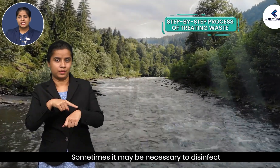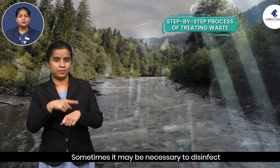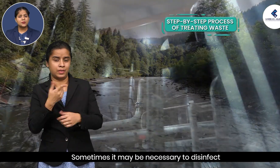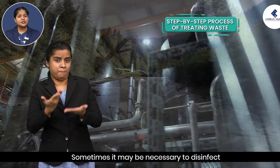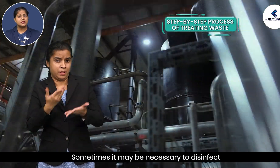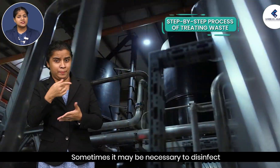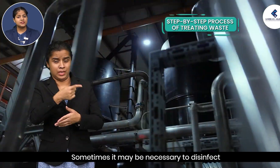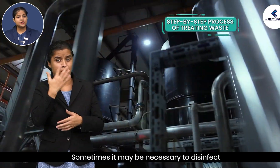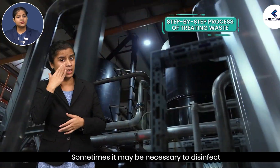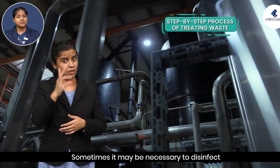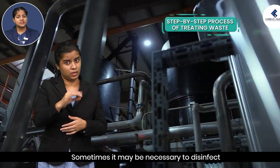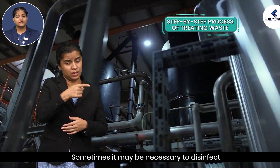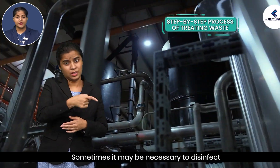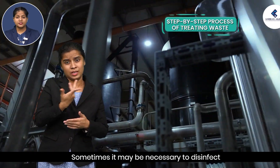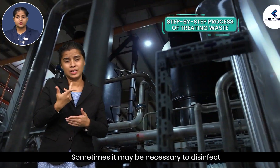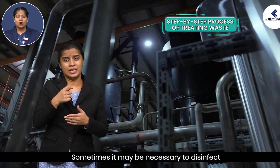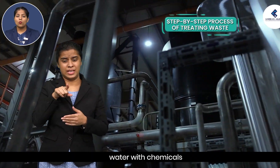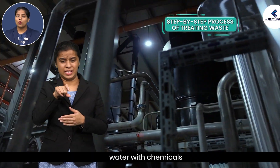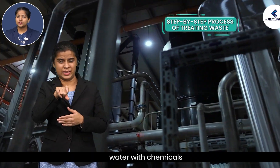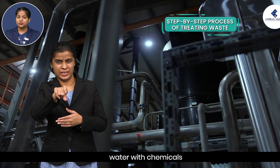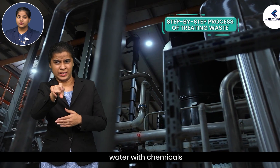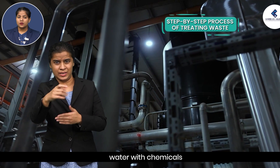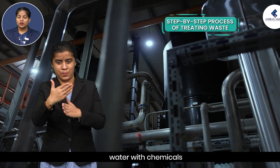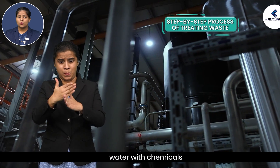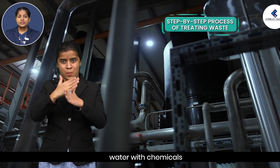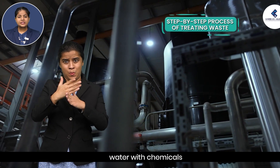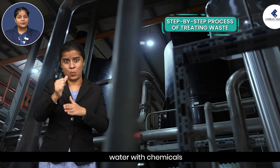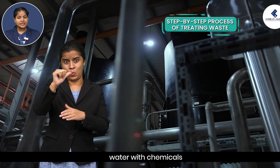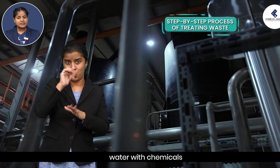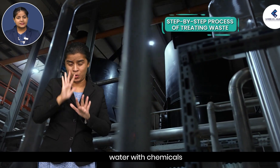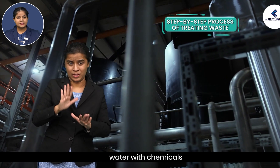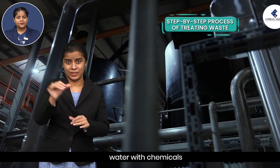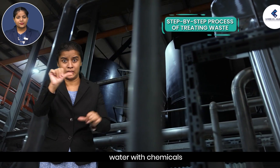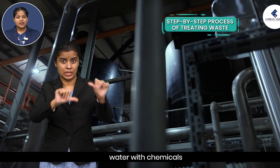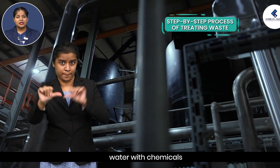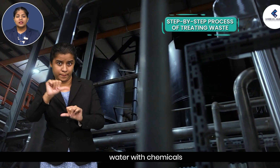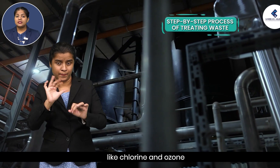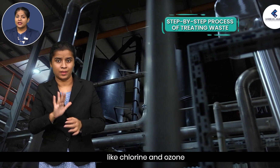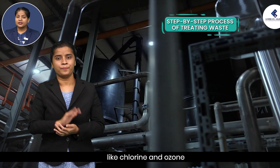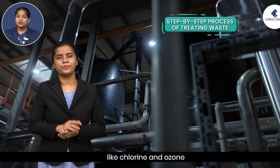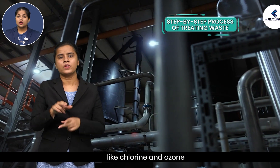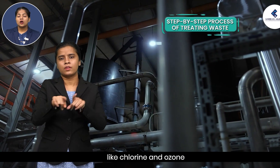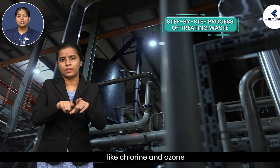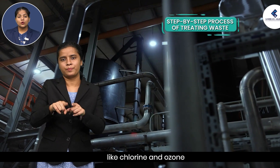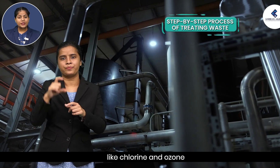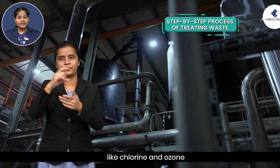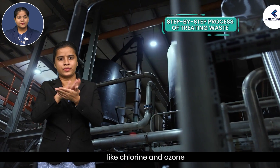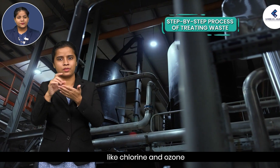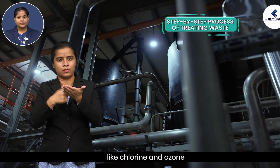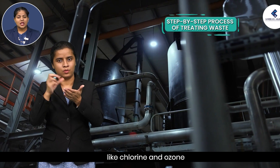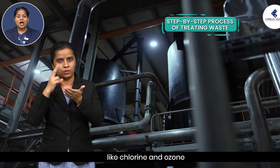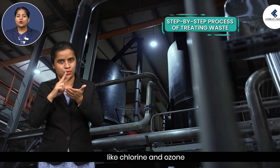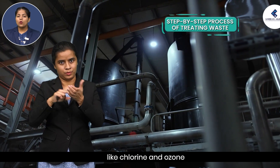Sometimes it may be necessary to disinfect water with chemicals like